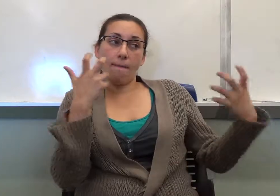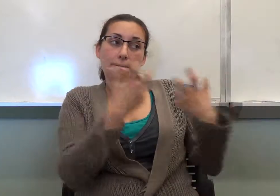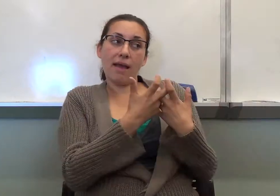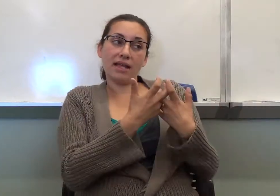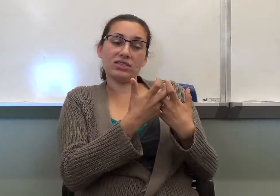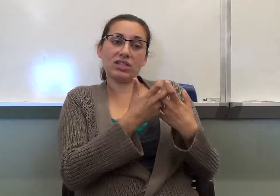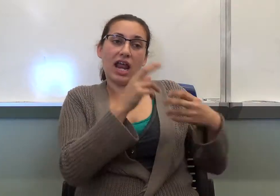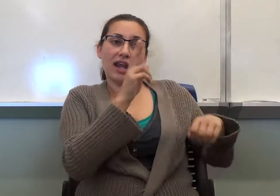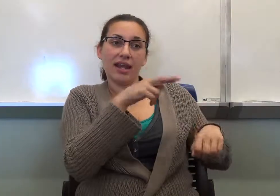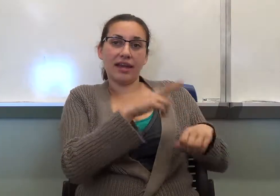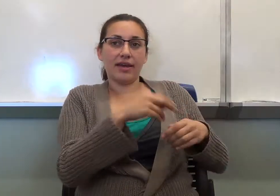true.